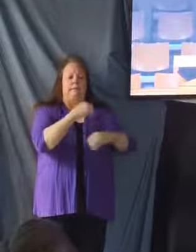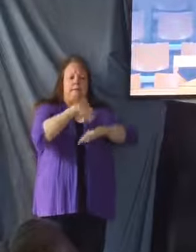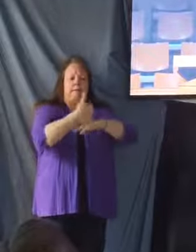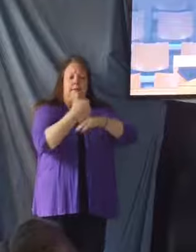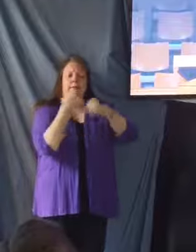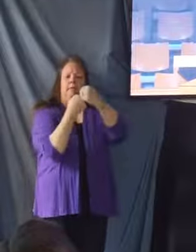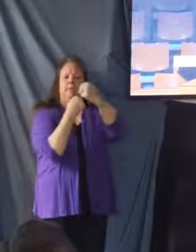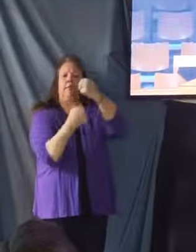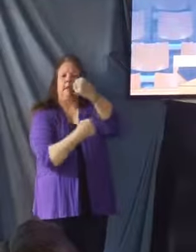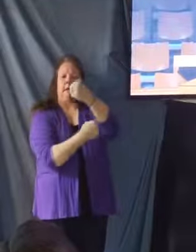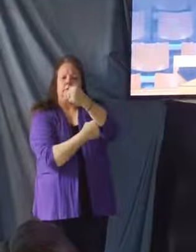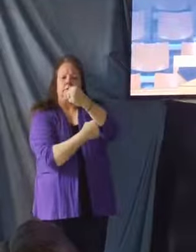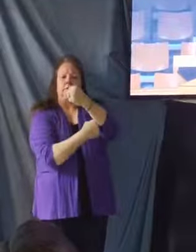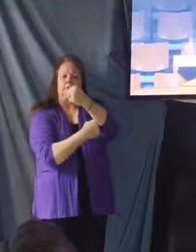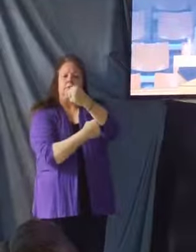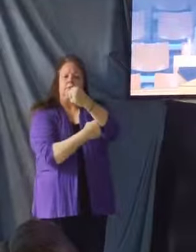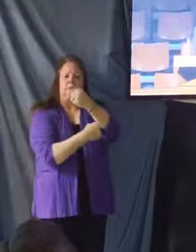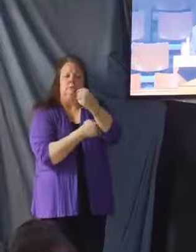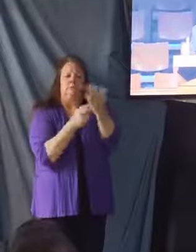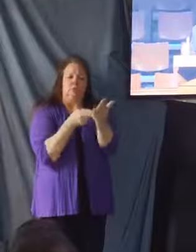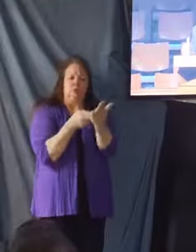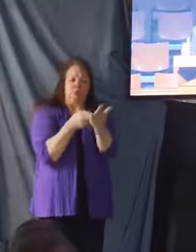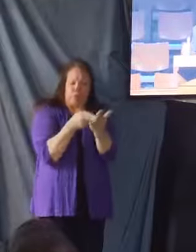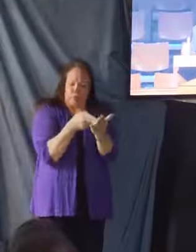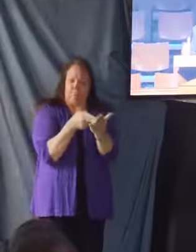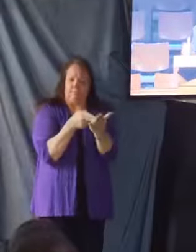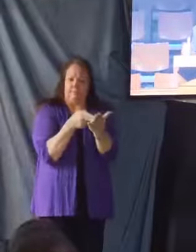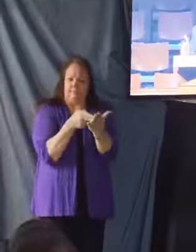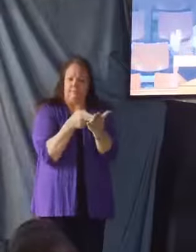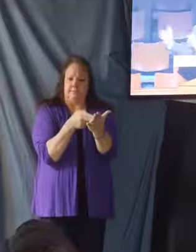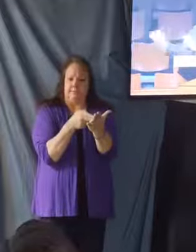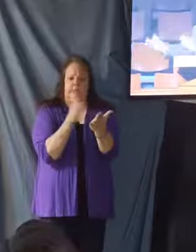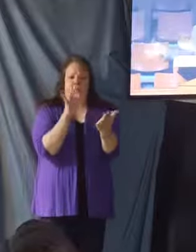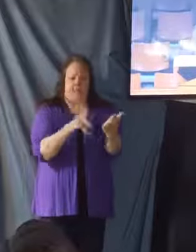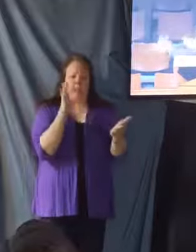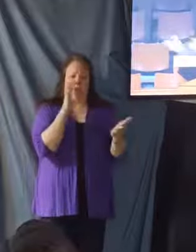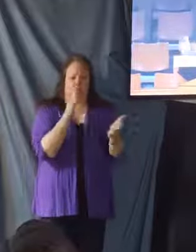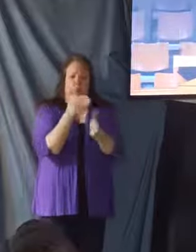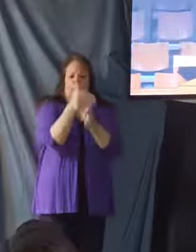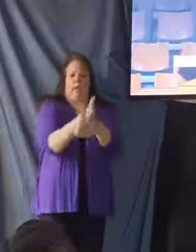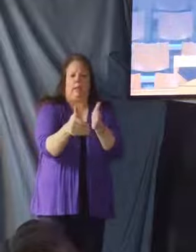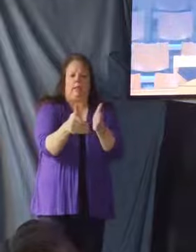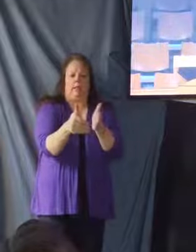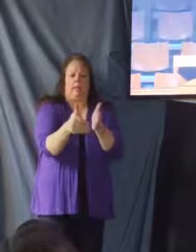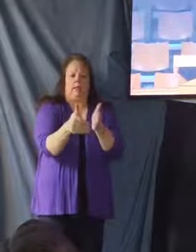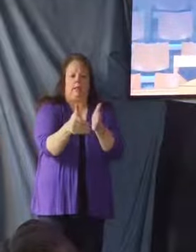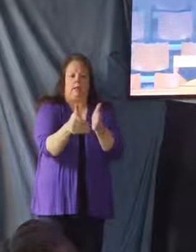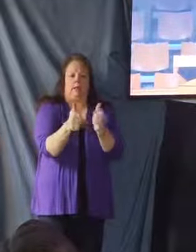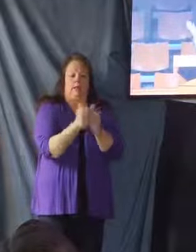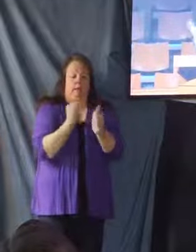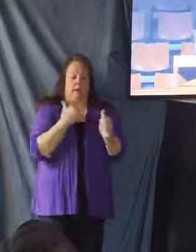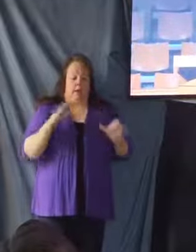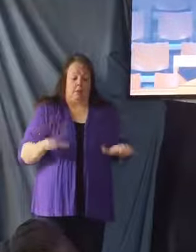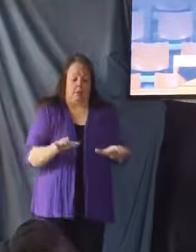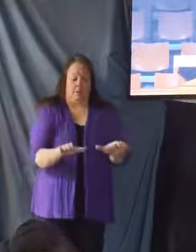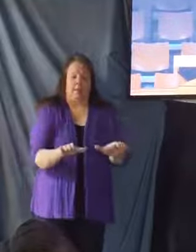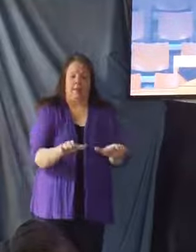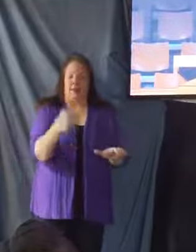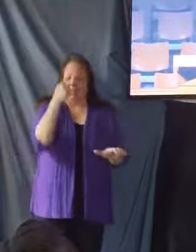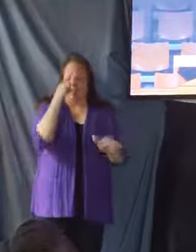foundation, establishing the biblical truth that will result in conduct. We think of like a book